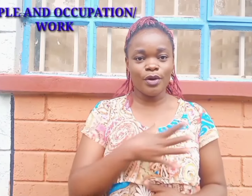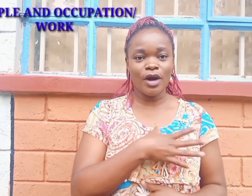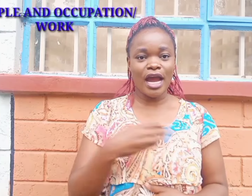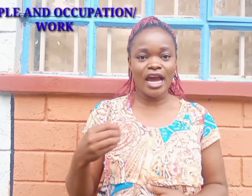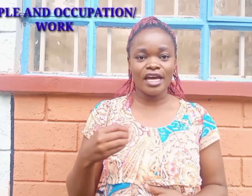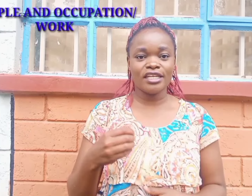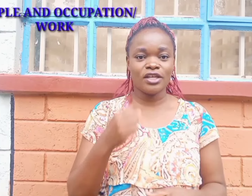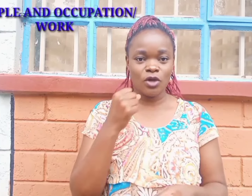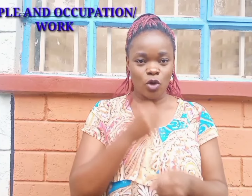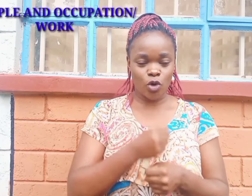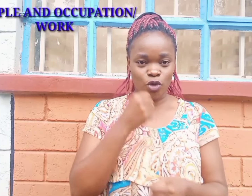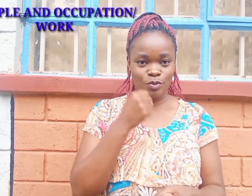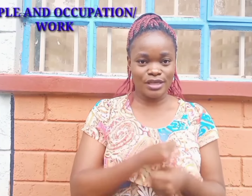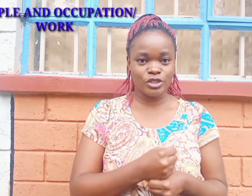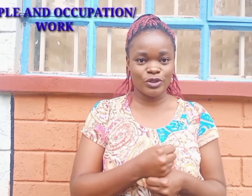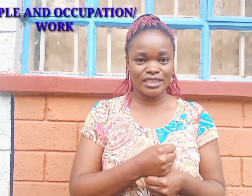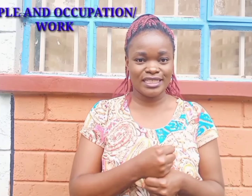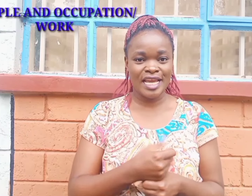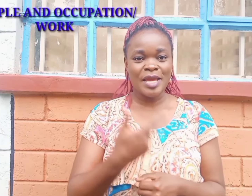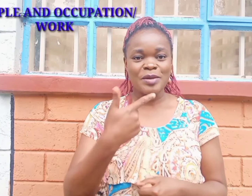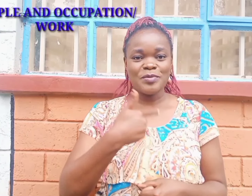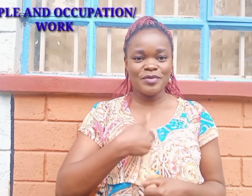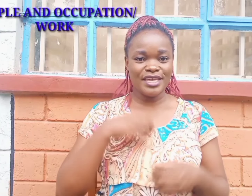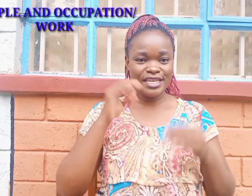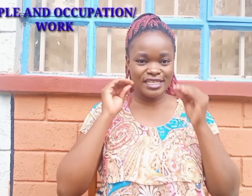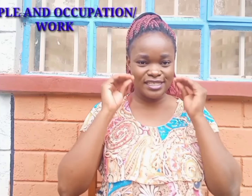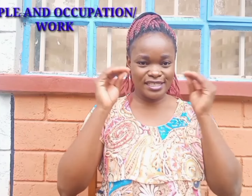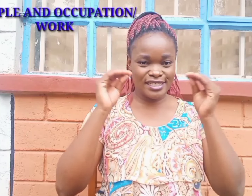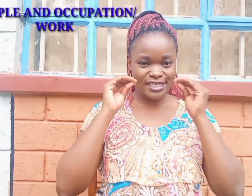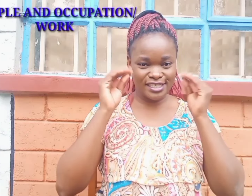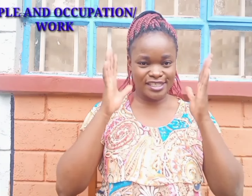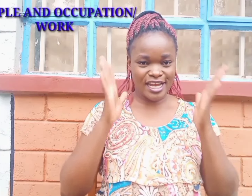People and occupation. Me, teacher.